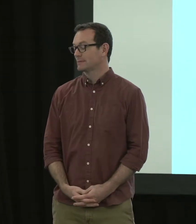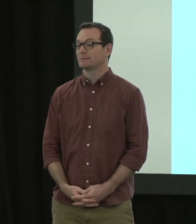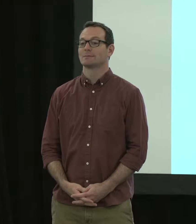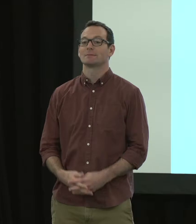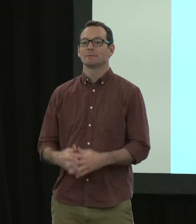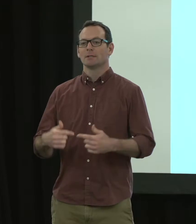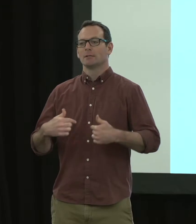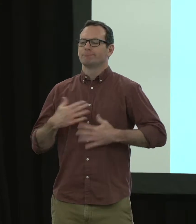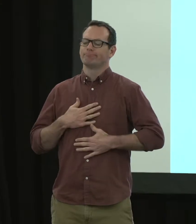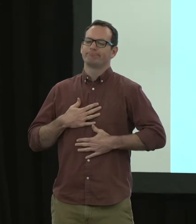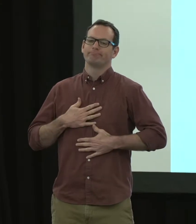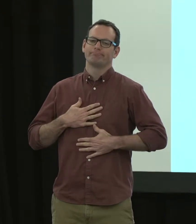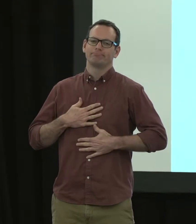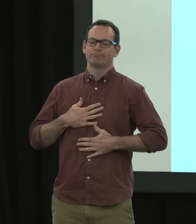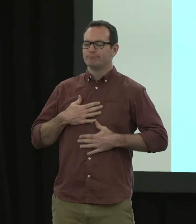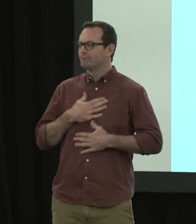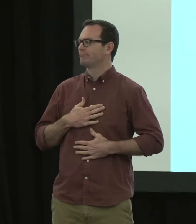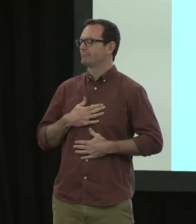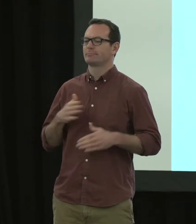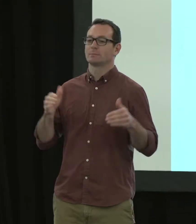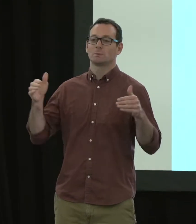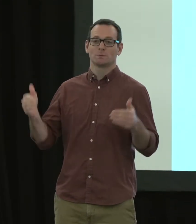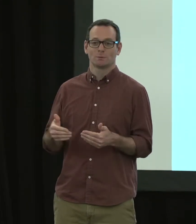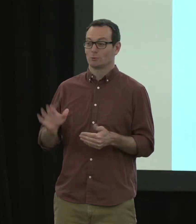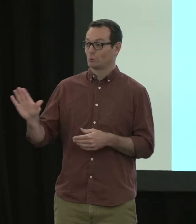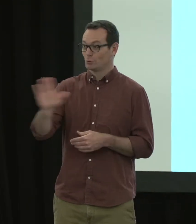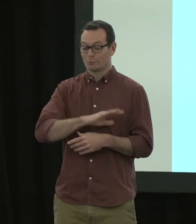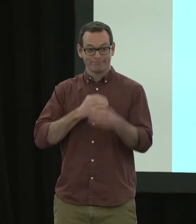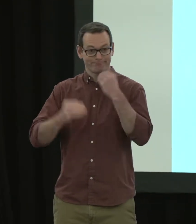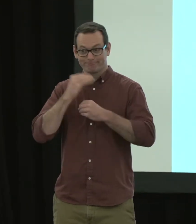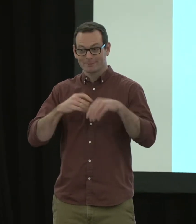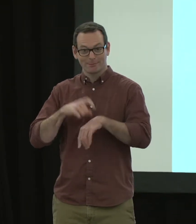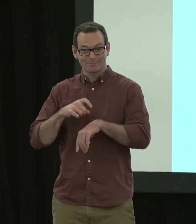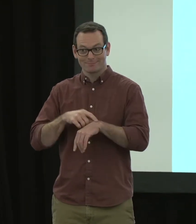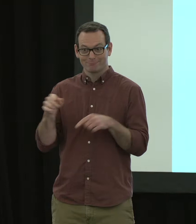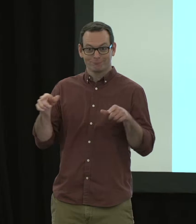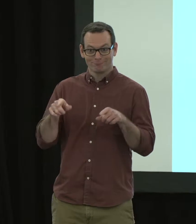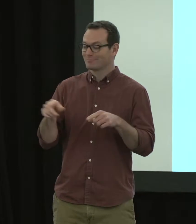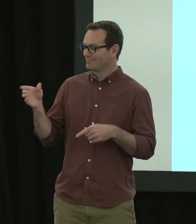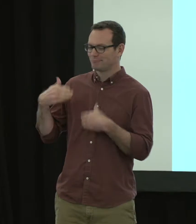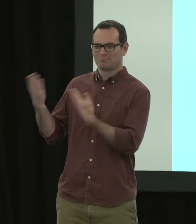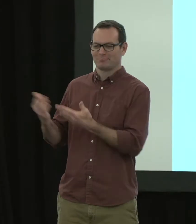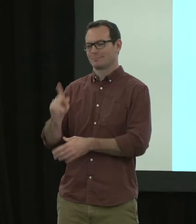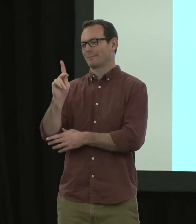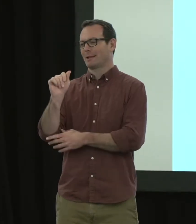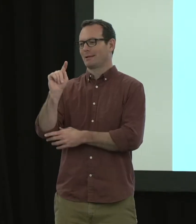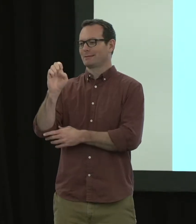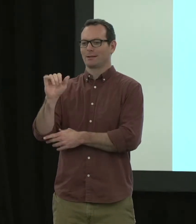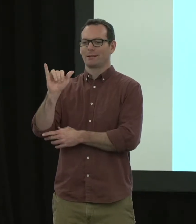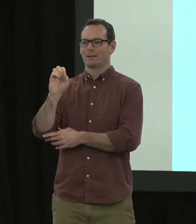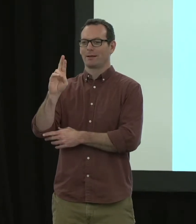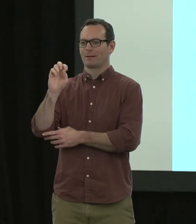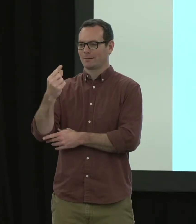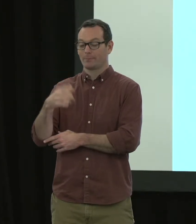my great pleasure to be able to introduce you during your eating time to Kate Young. Kate is